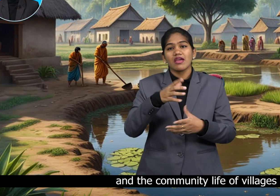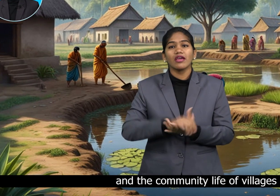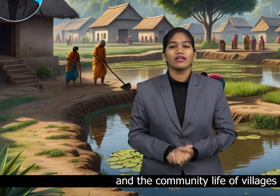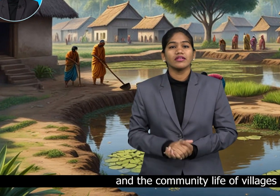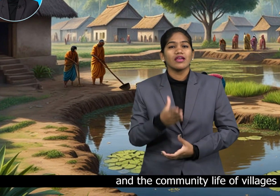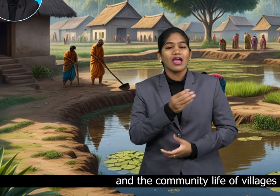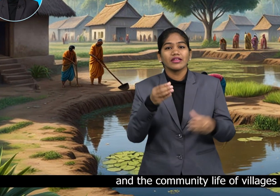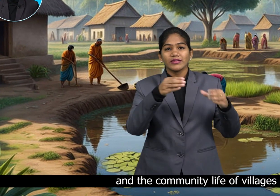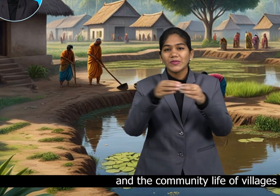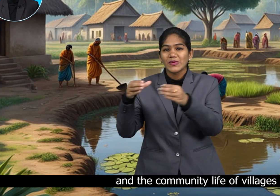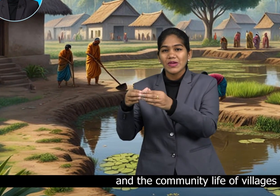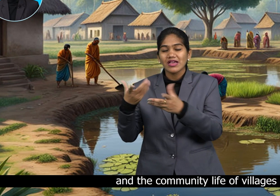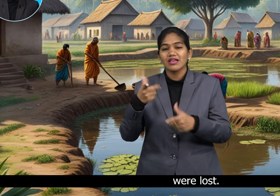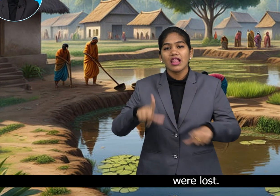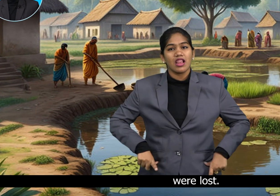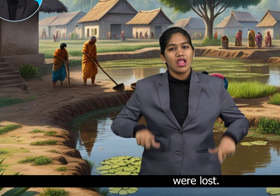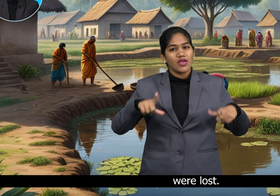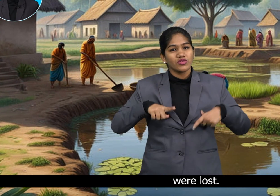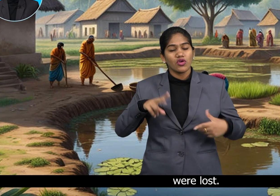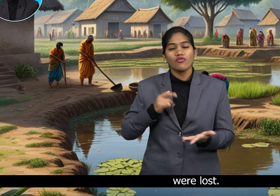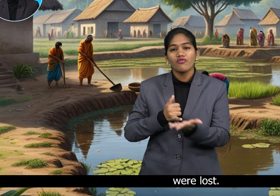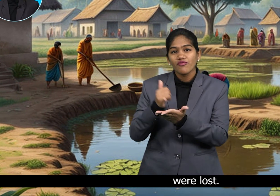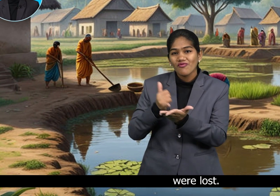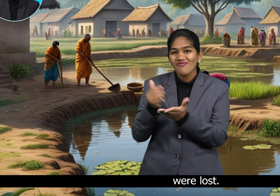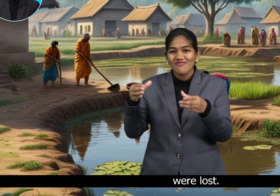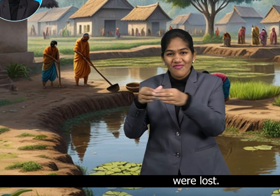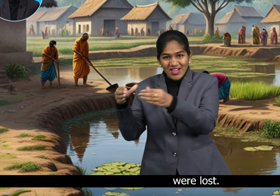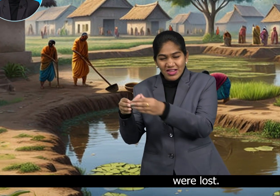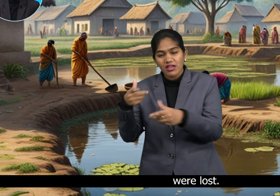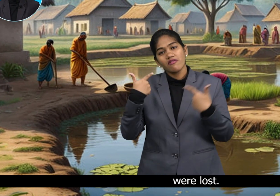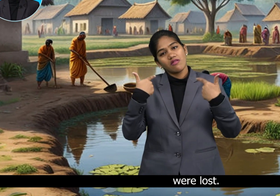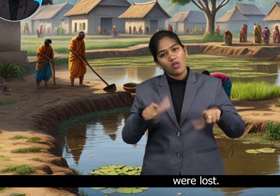of villages were lost.